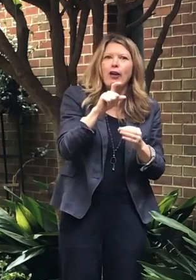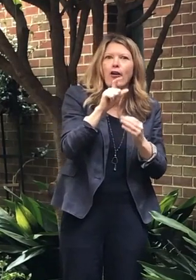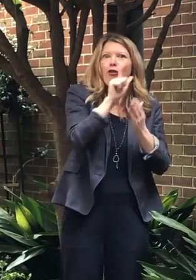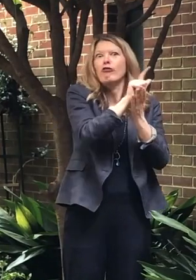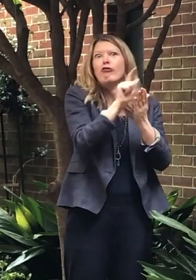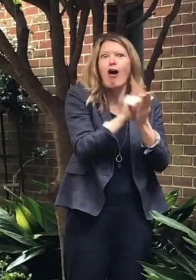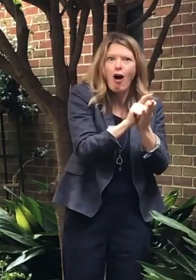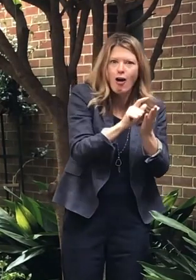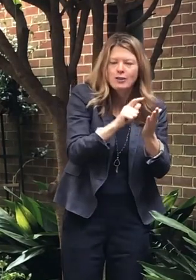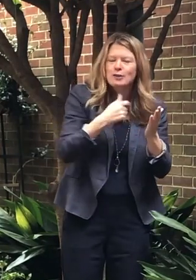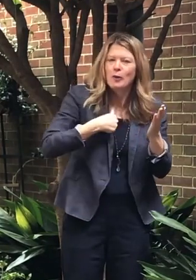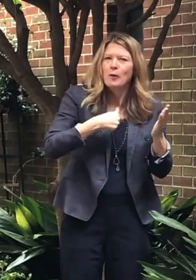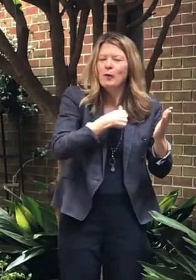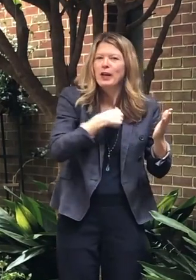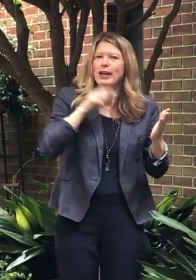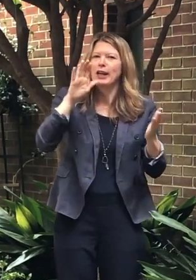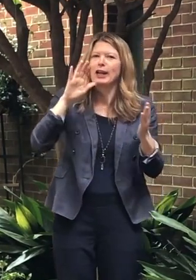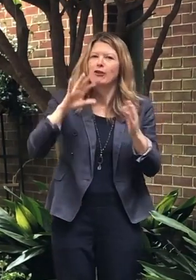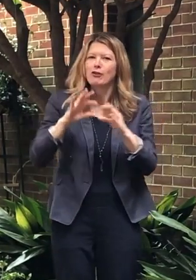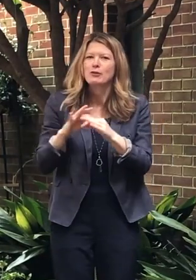life.